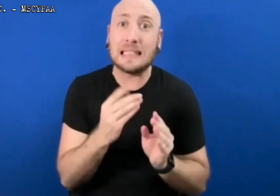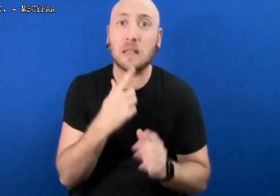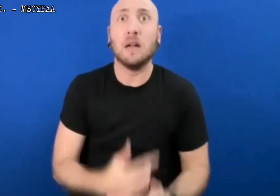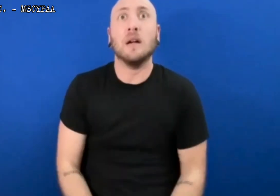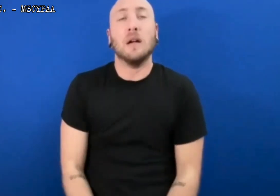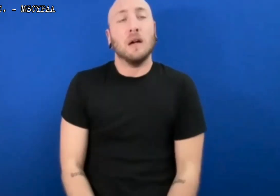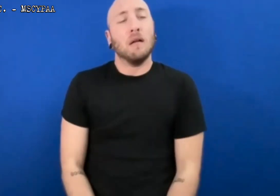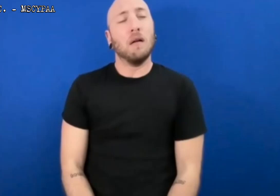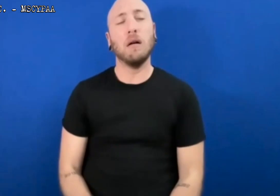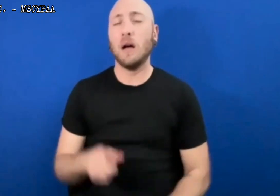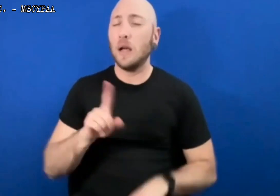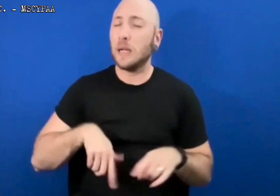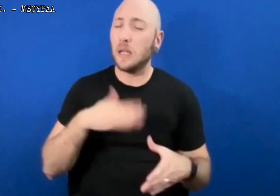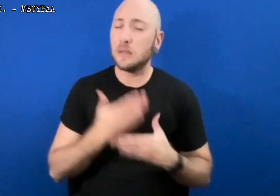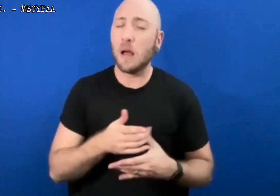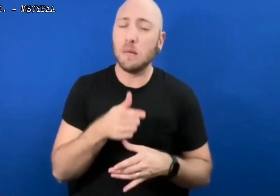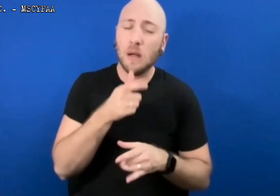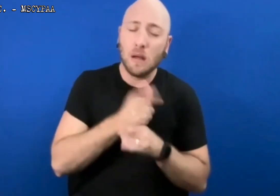up